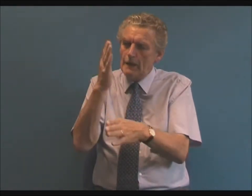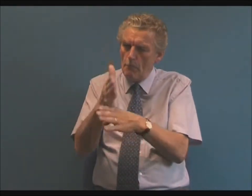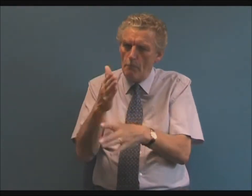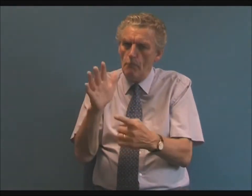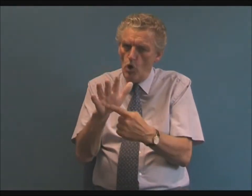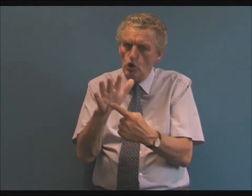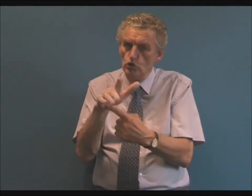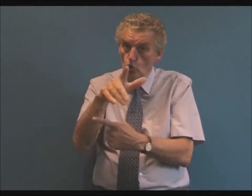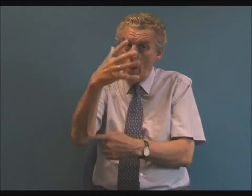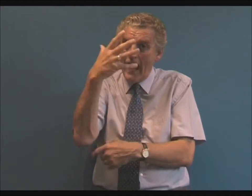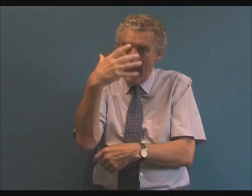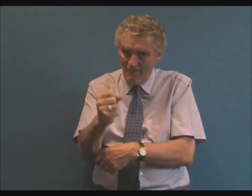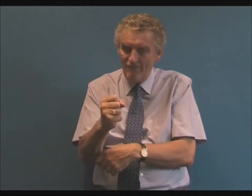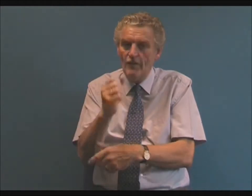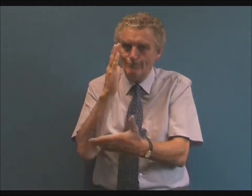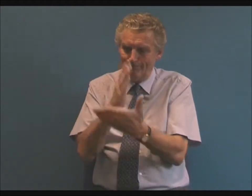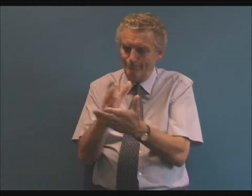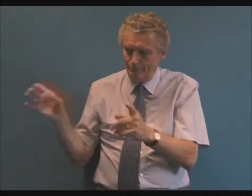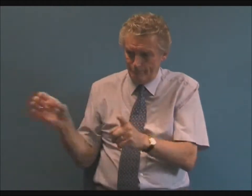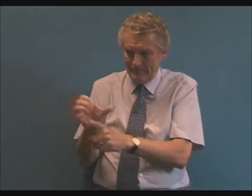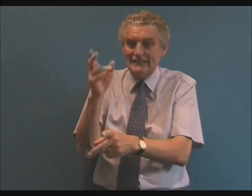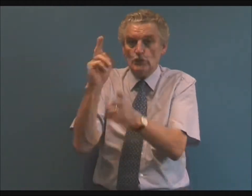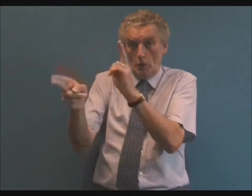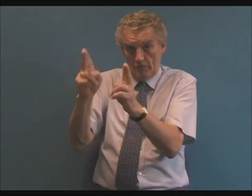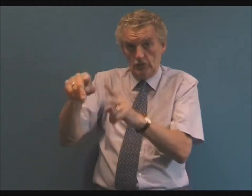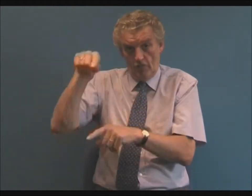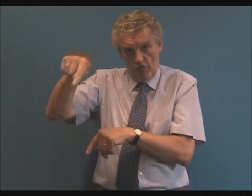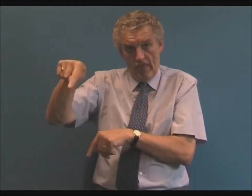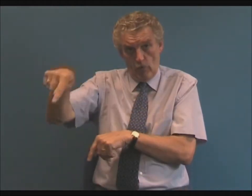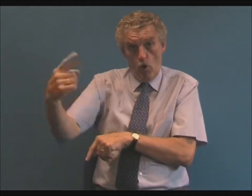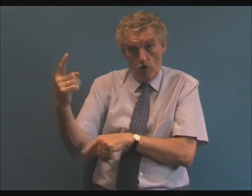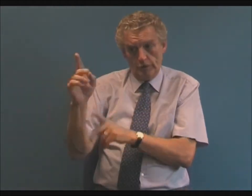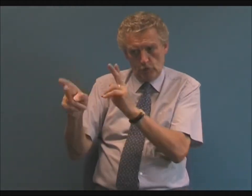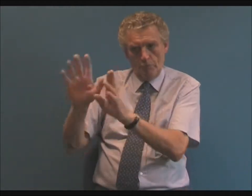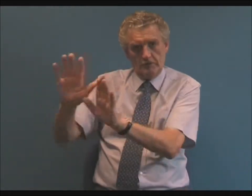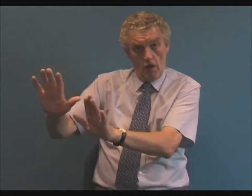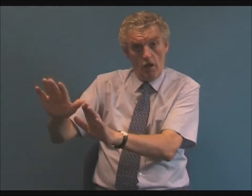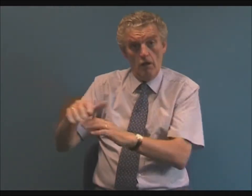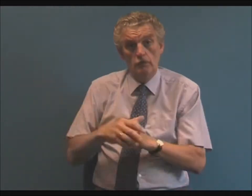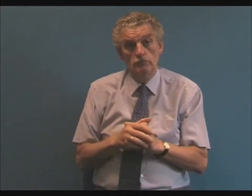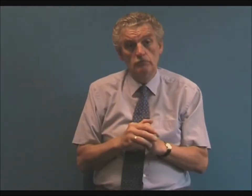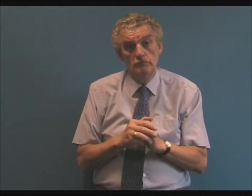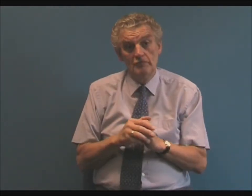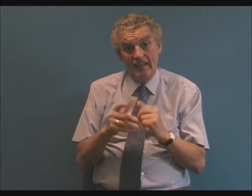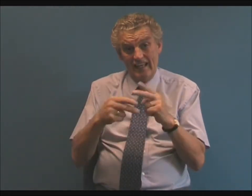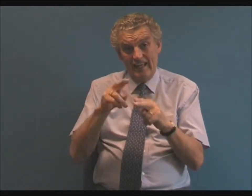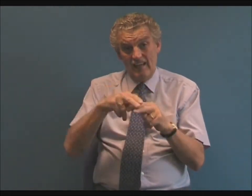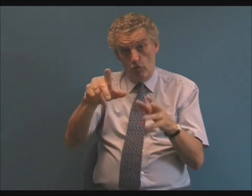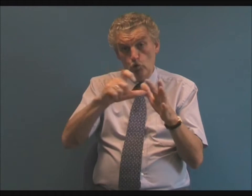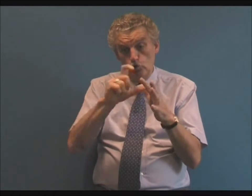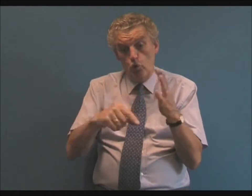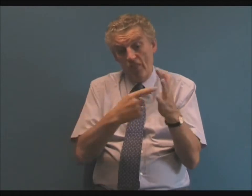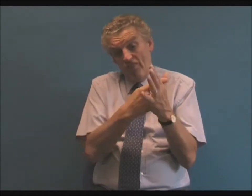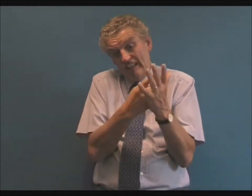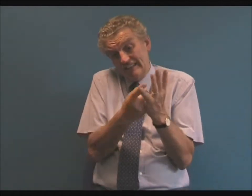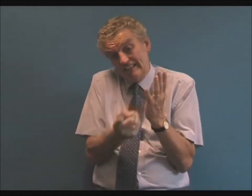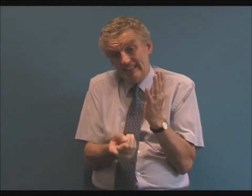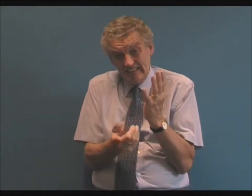person to go for a job, it's really important that you employ a fully qualified interpreter. If you do all of